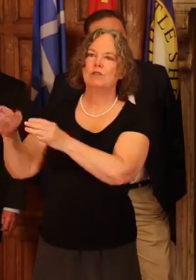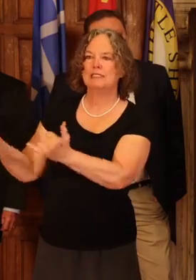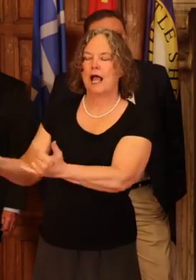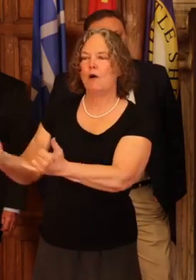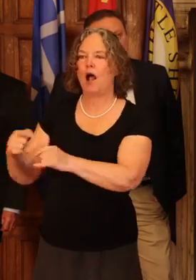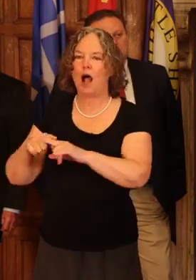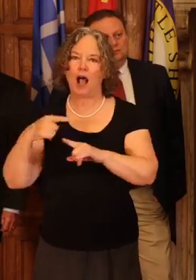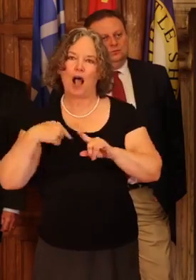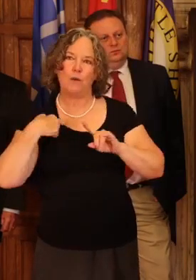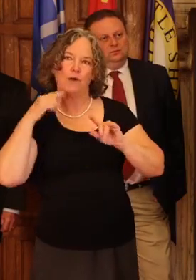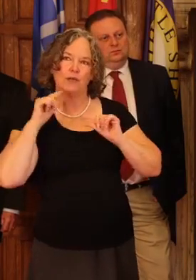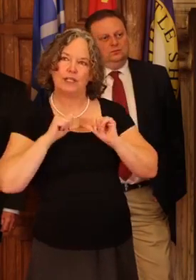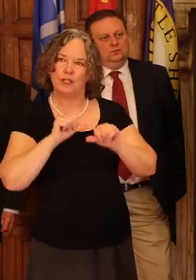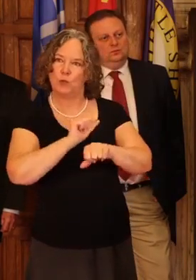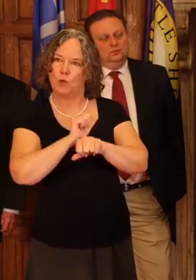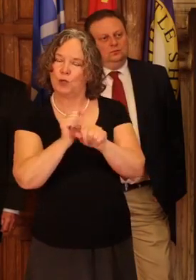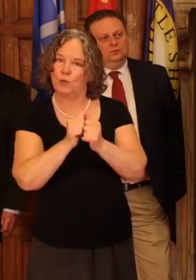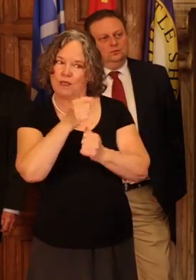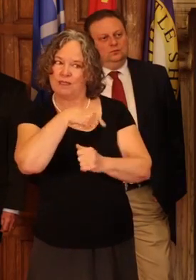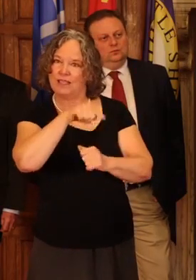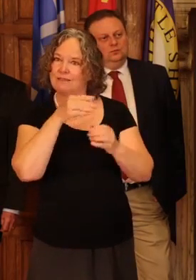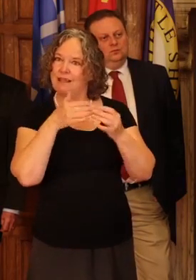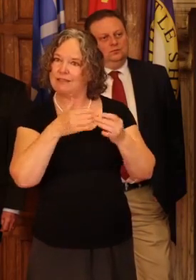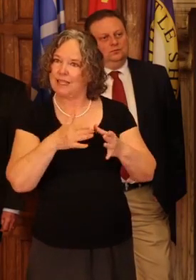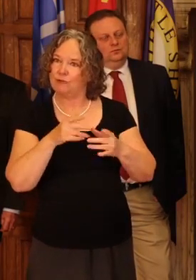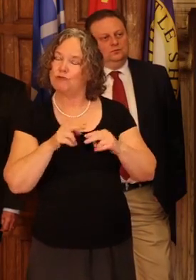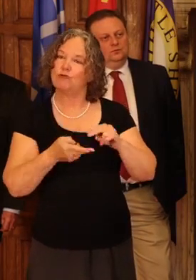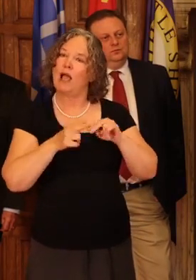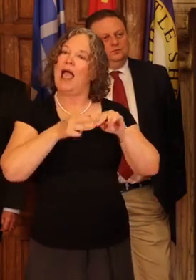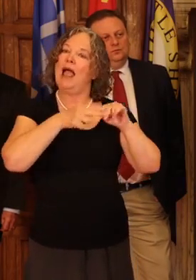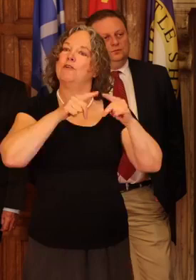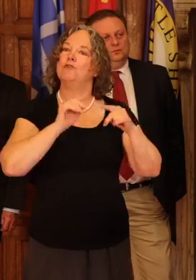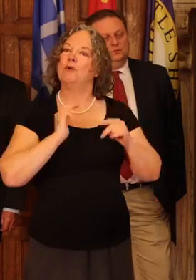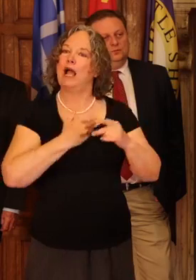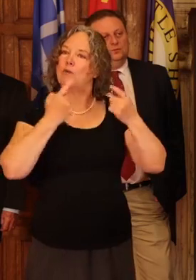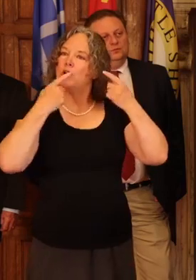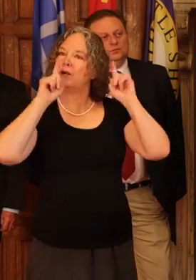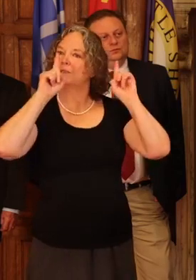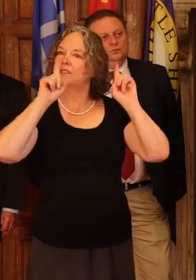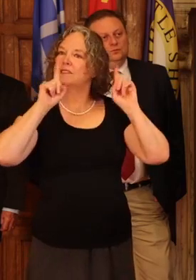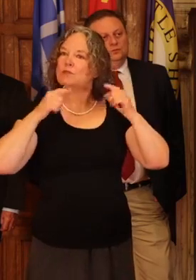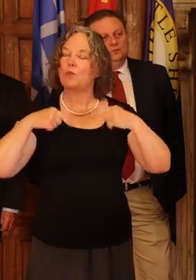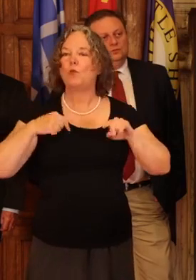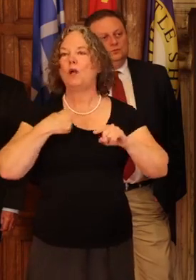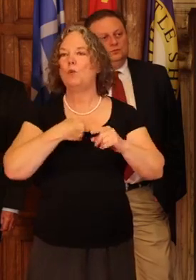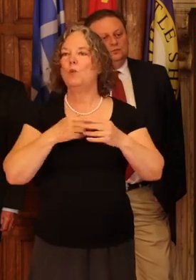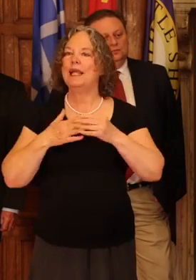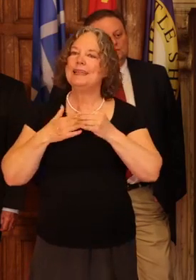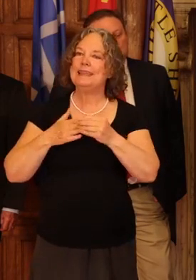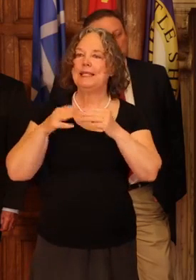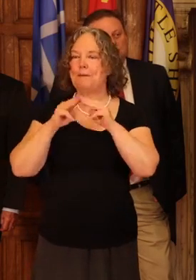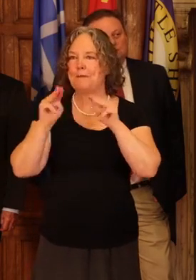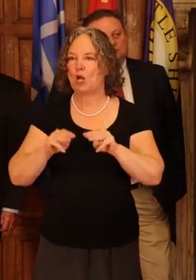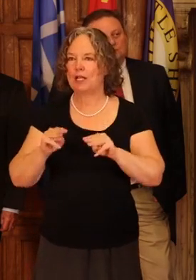leaders and other lawmakers to build upon our accomplishments as we lead Montana's comeback.